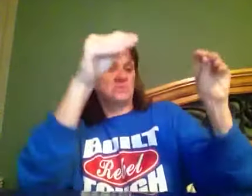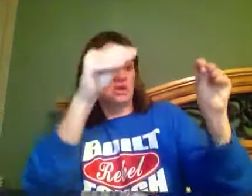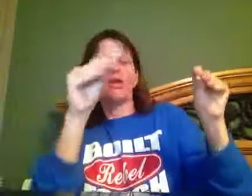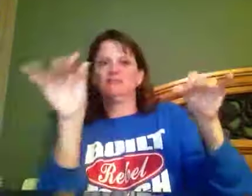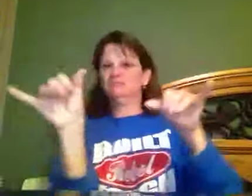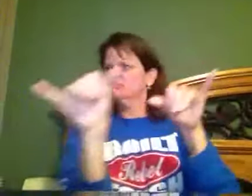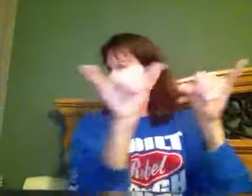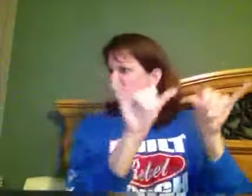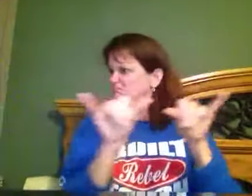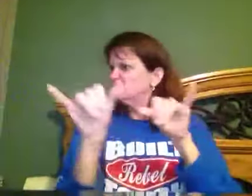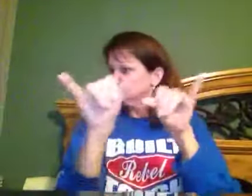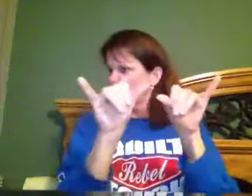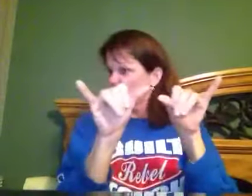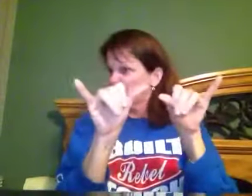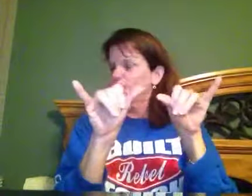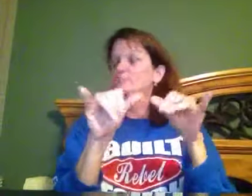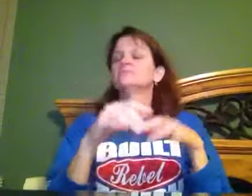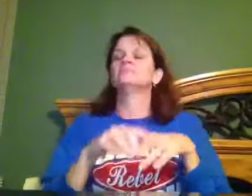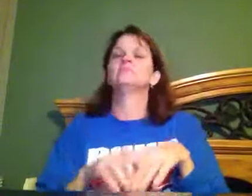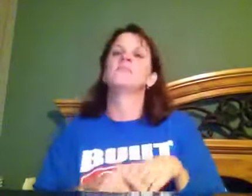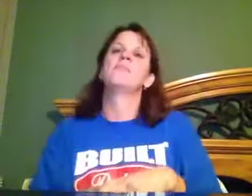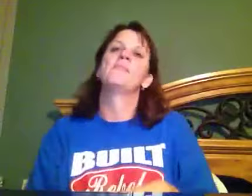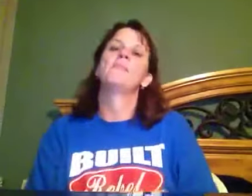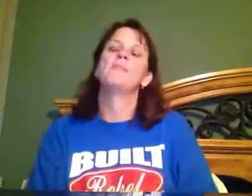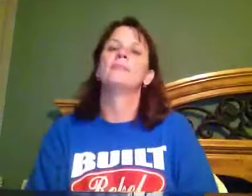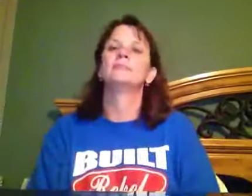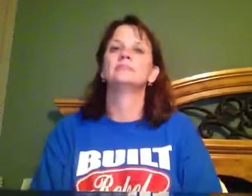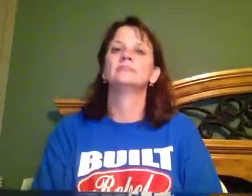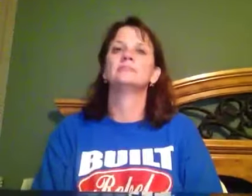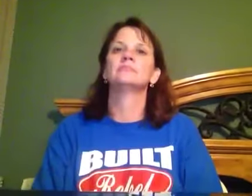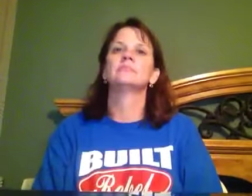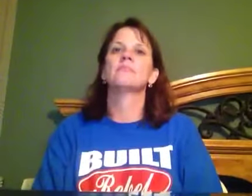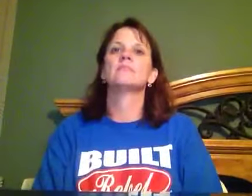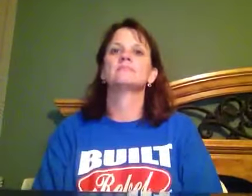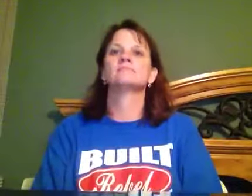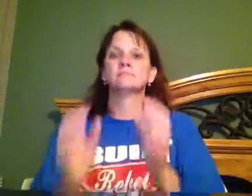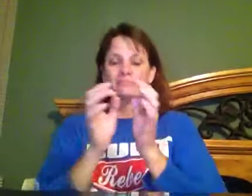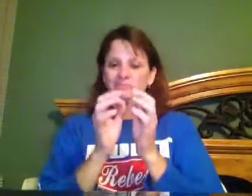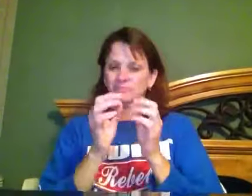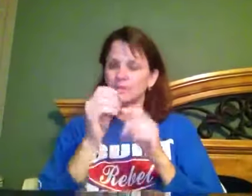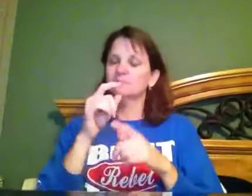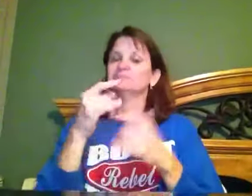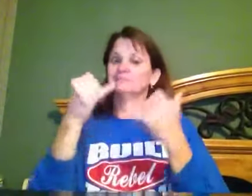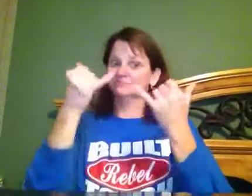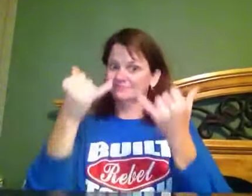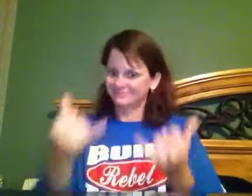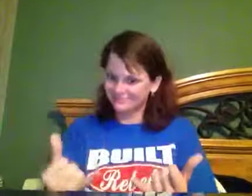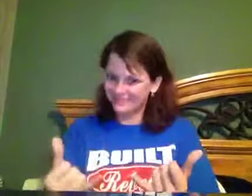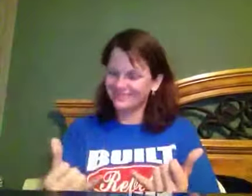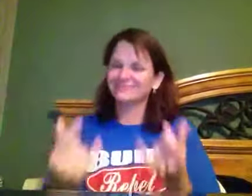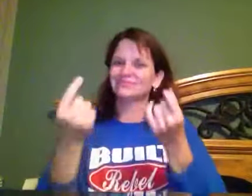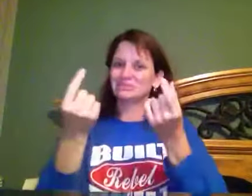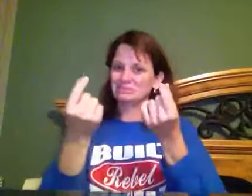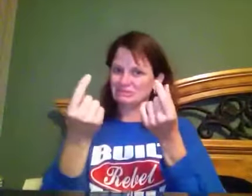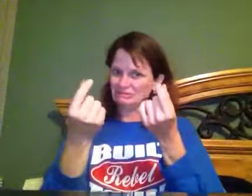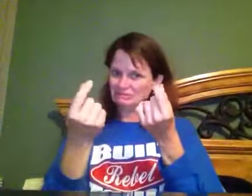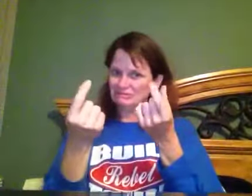Now I think comes one of the most interesting processes is making the offer, getting the contract, but the negotiation